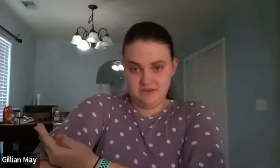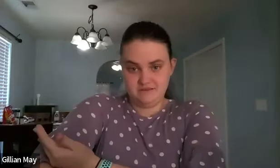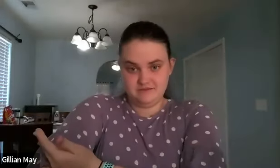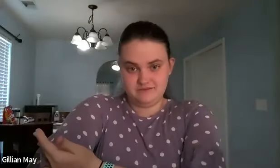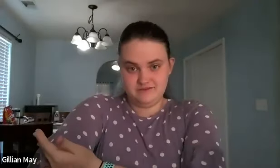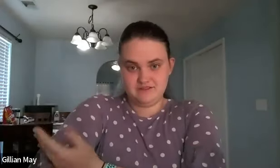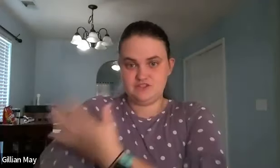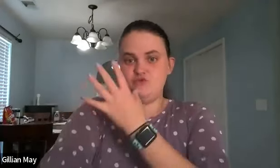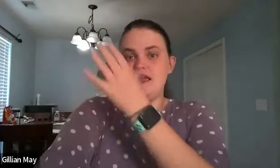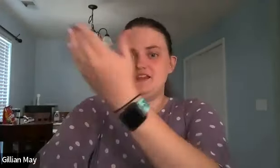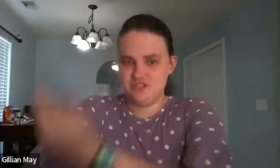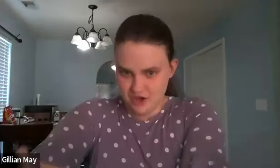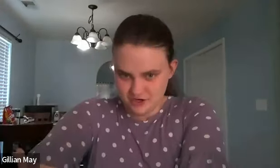baby. So granddaughter.